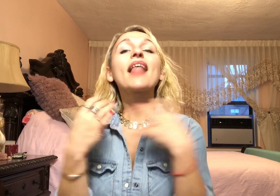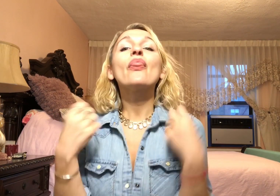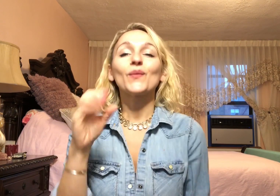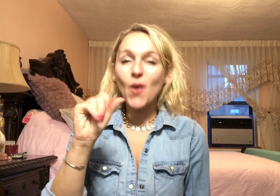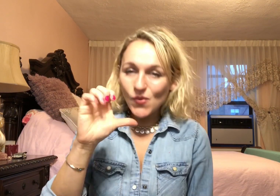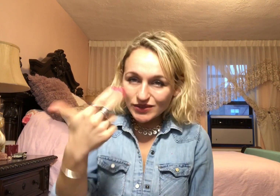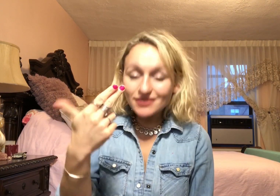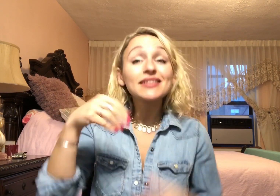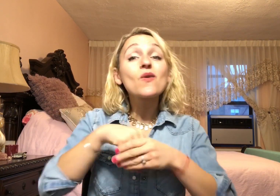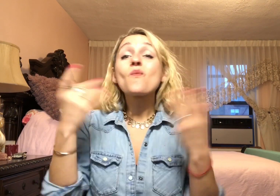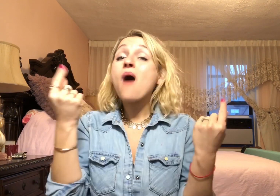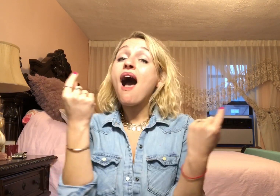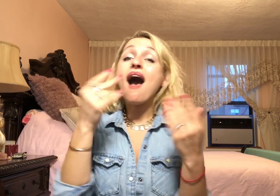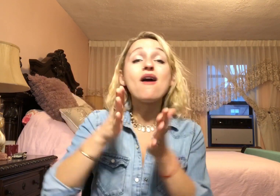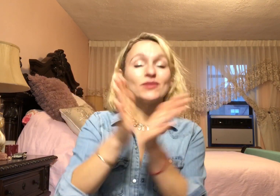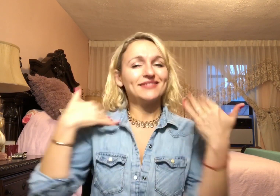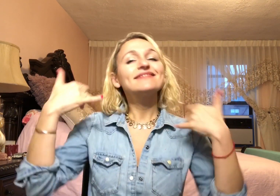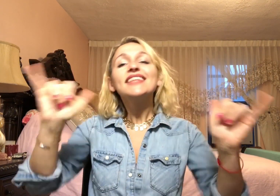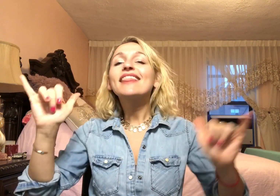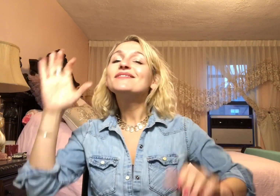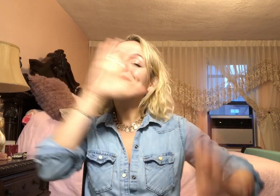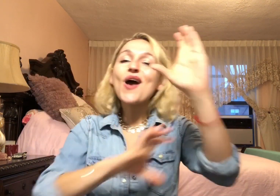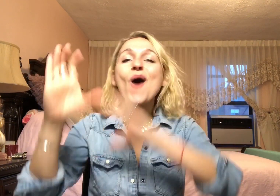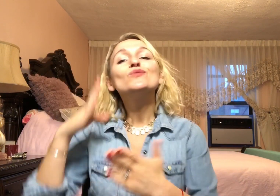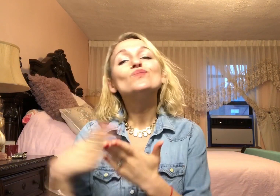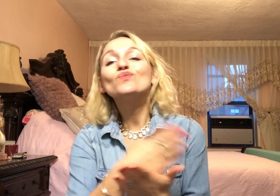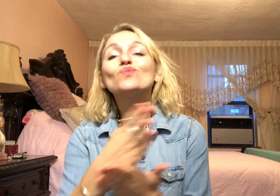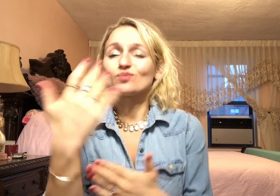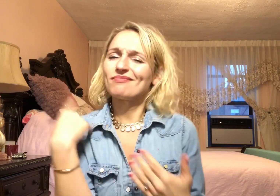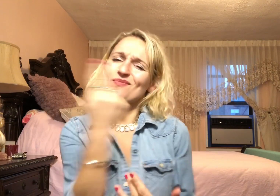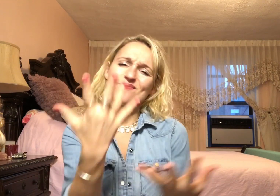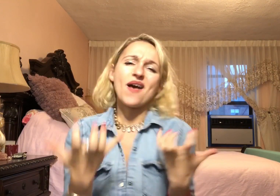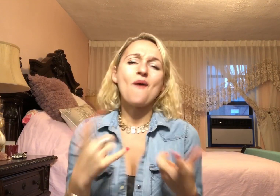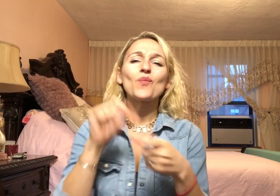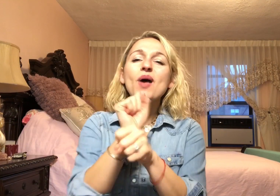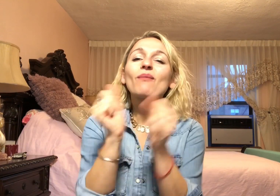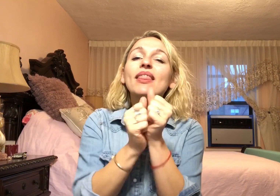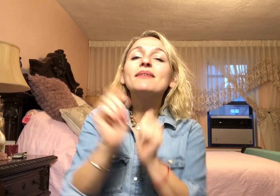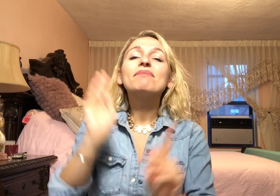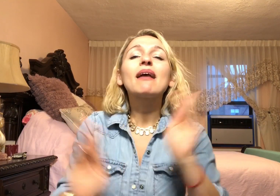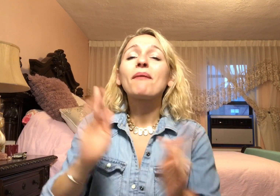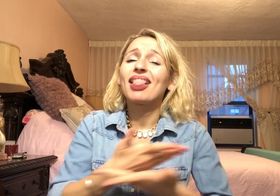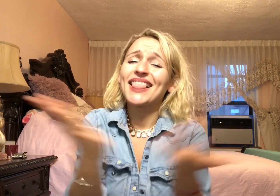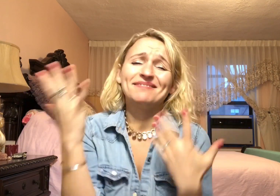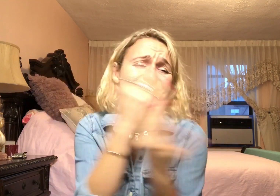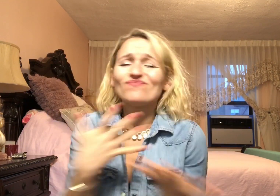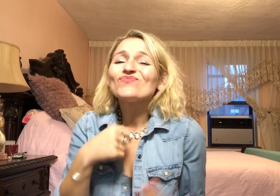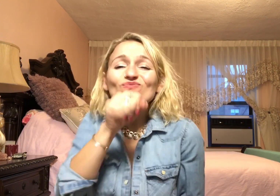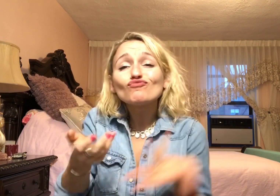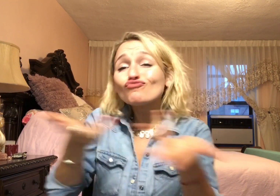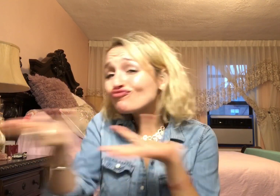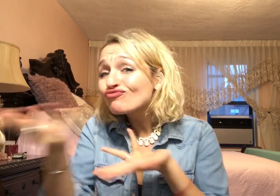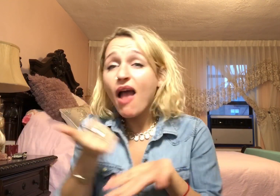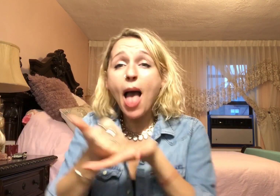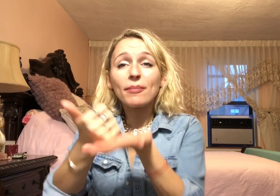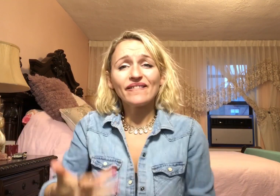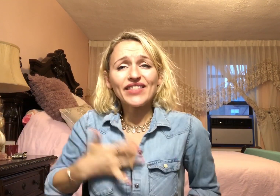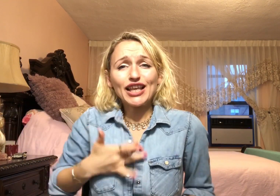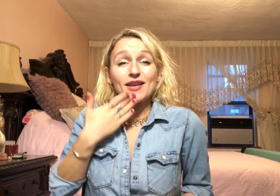get a grip. Of late, I began getting into health coaching. I'm currently on the road to becoming a health coach. I've always wanted to work